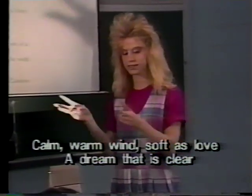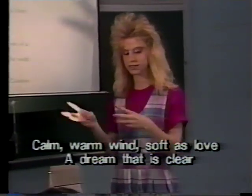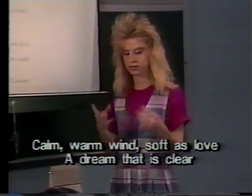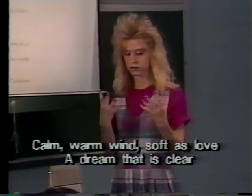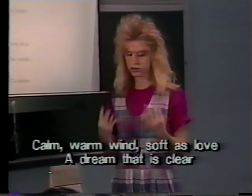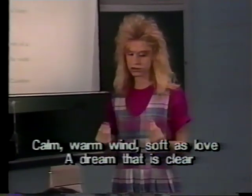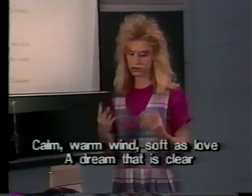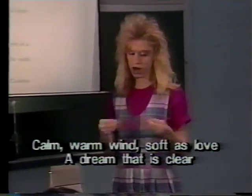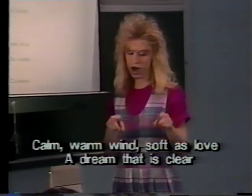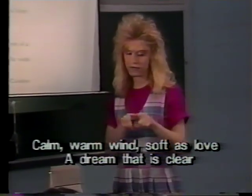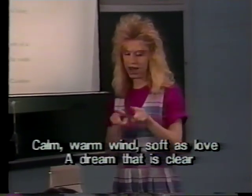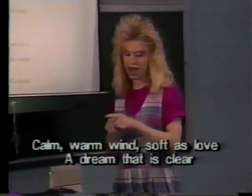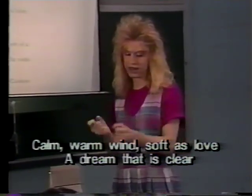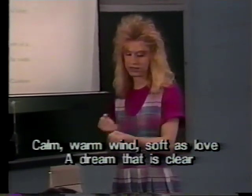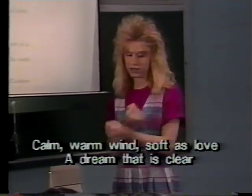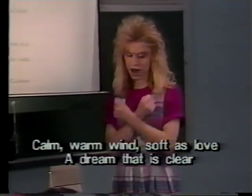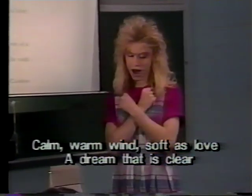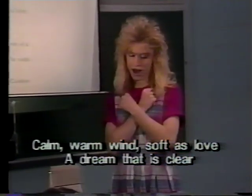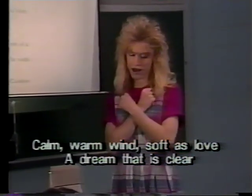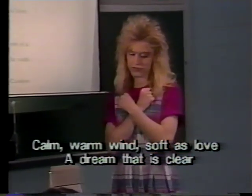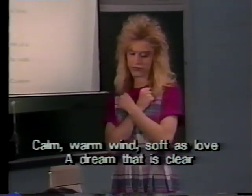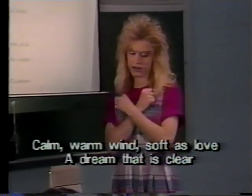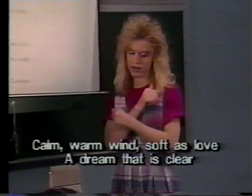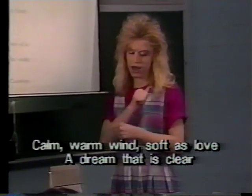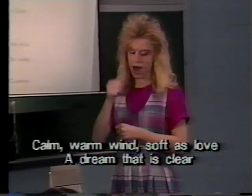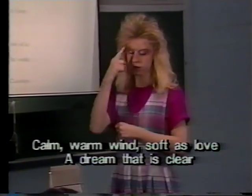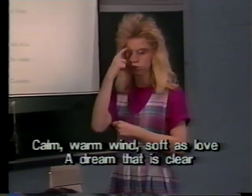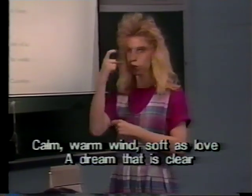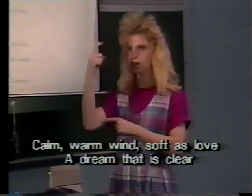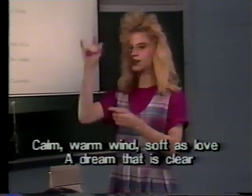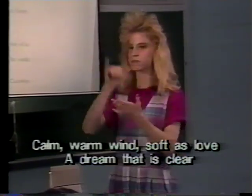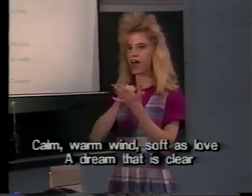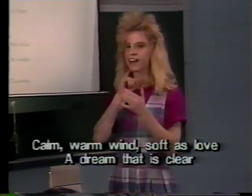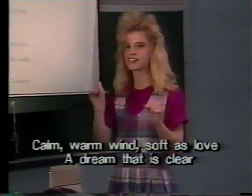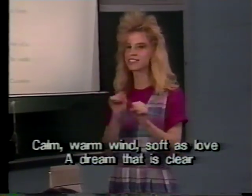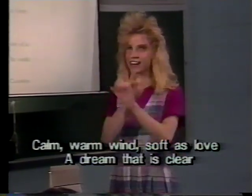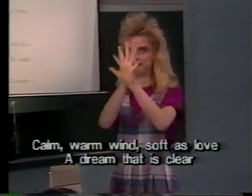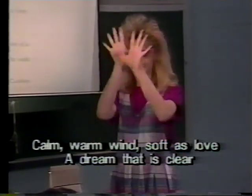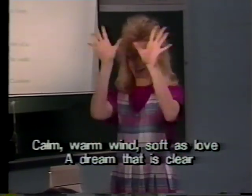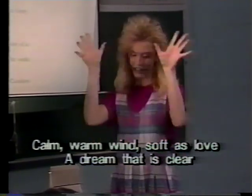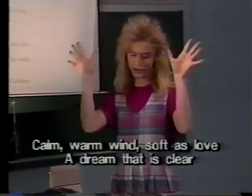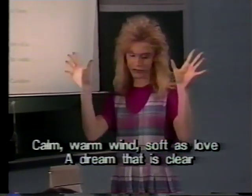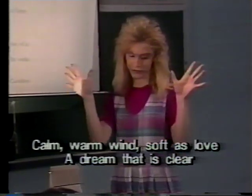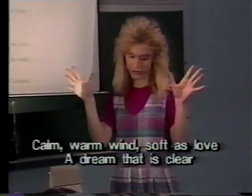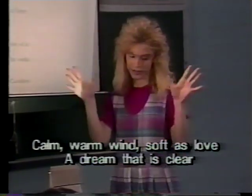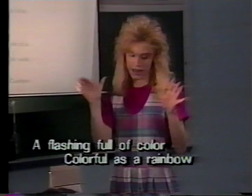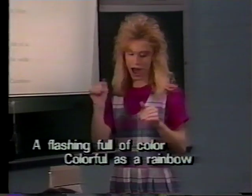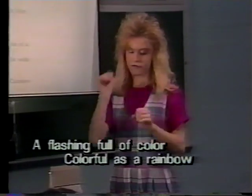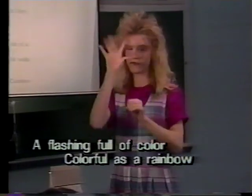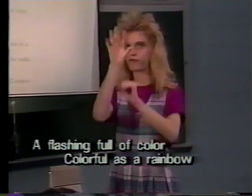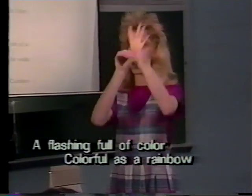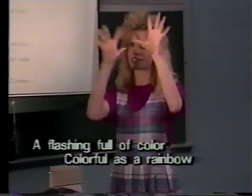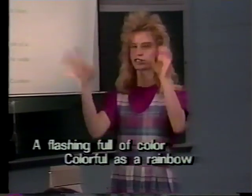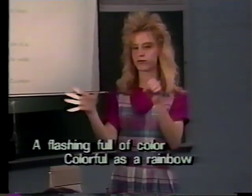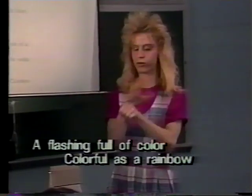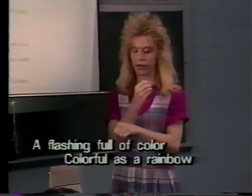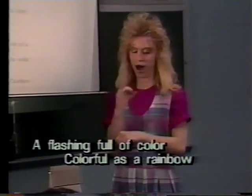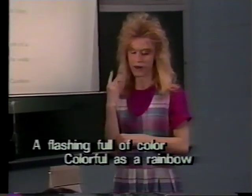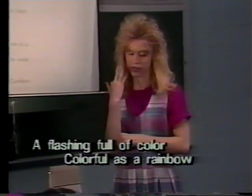Walker, top has life, a twin tank clear, a bountiful and